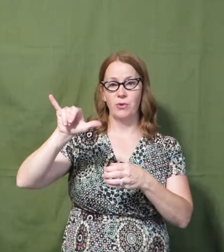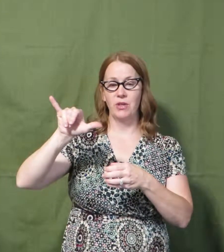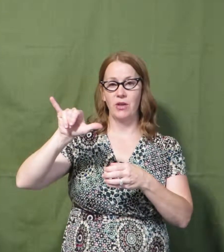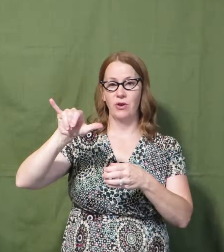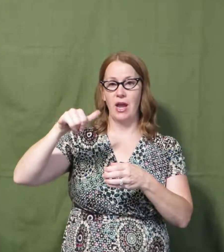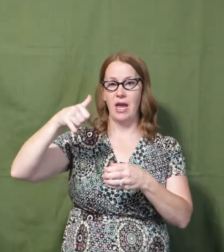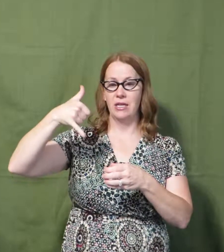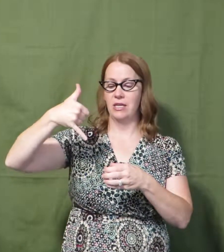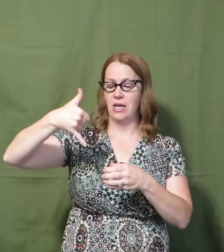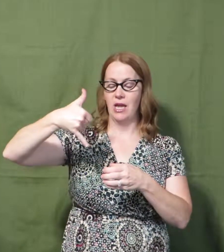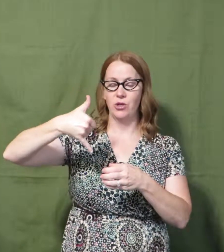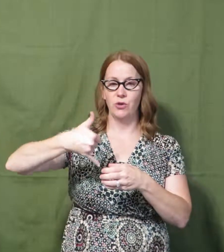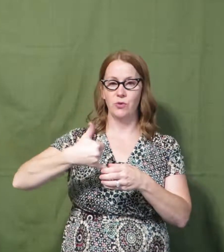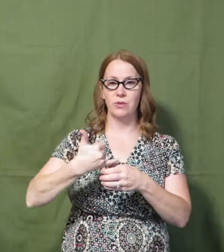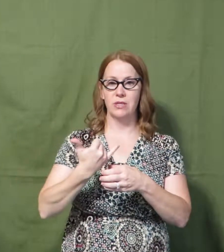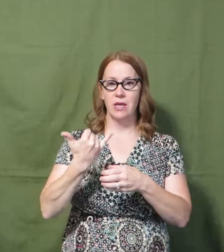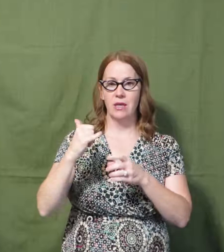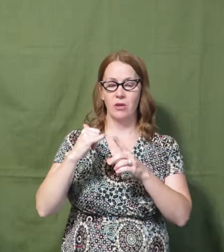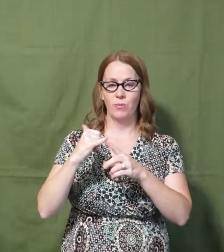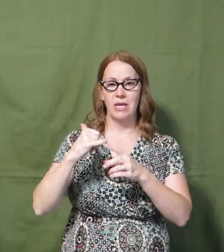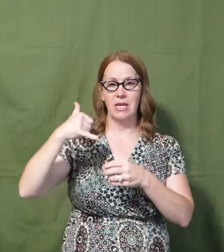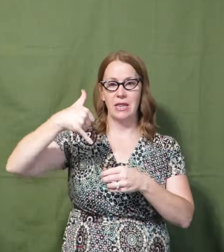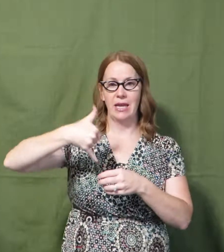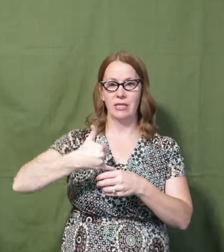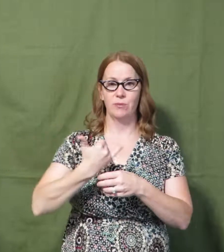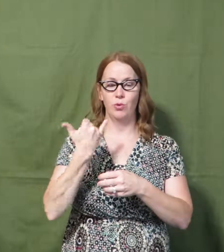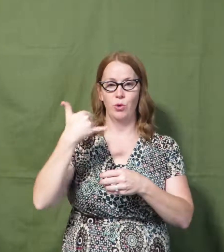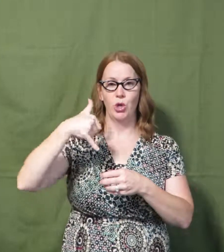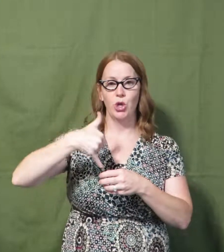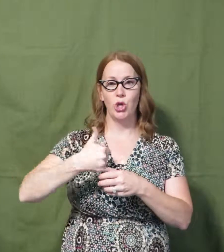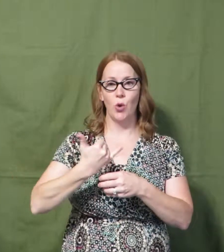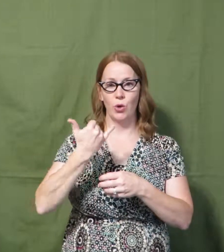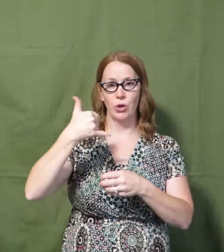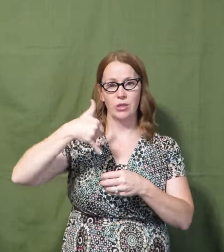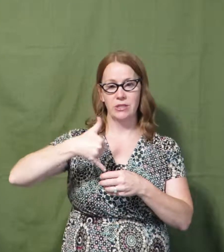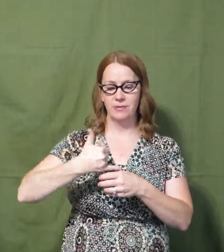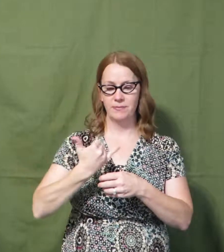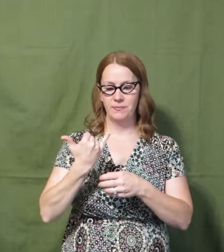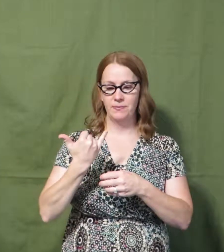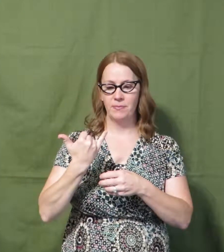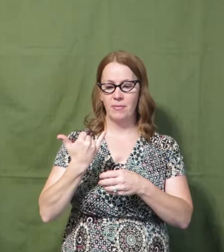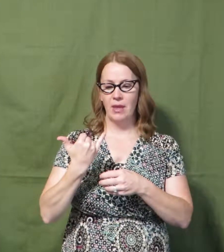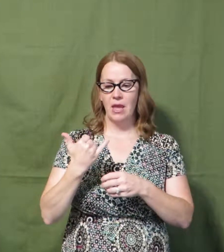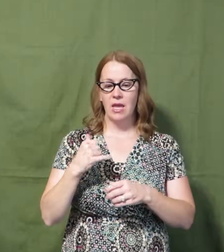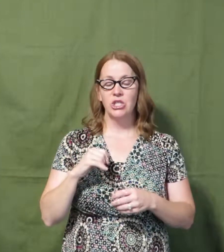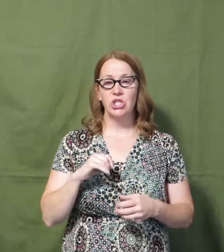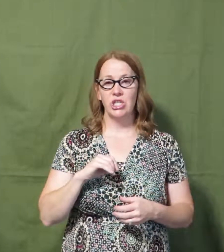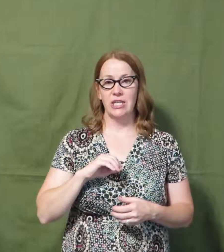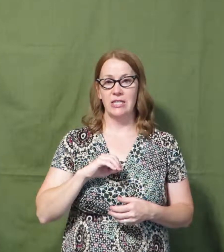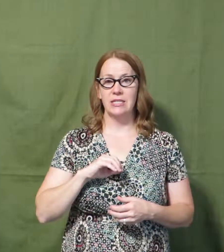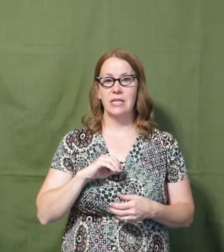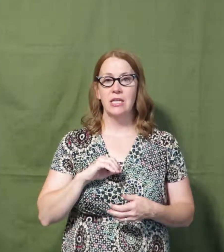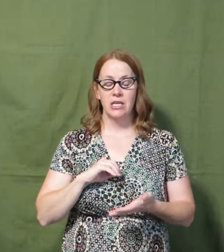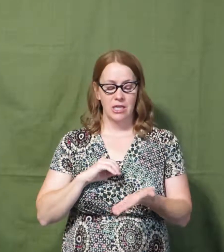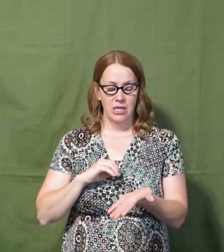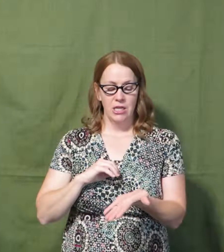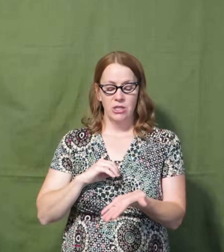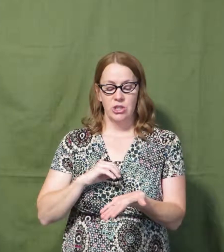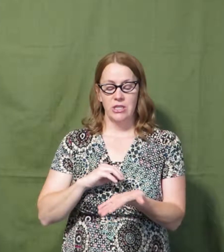with the other hand, and you use your pinky like a spoon. Yogurt. Cheese. Cheese